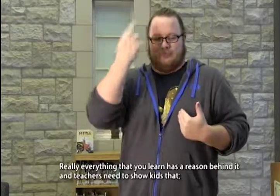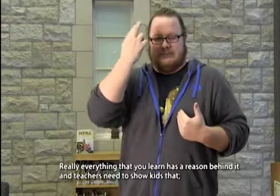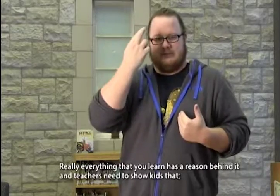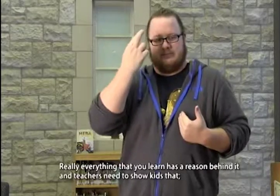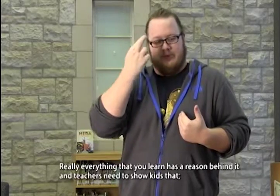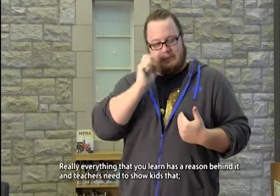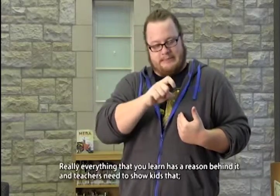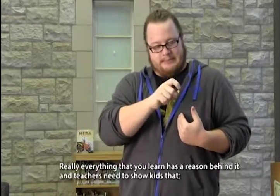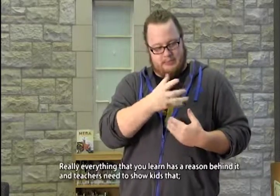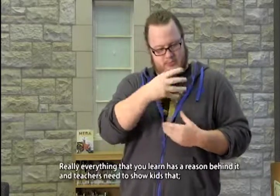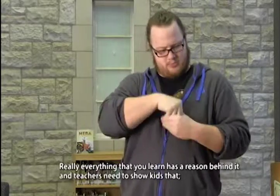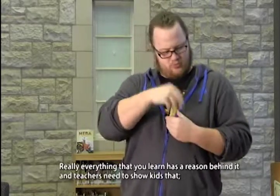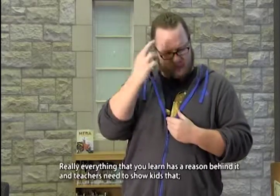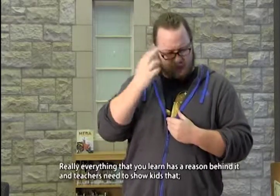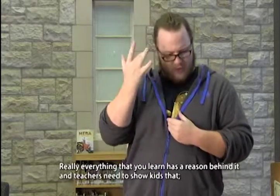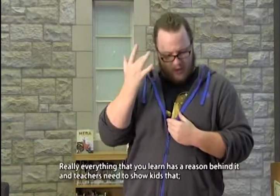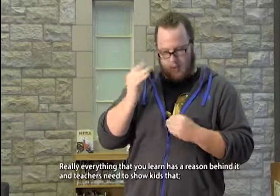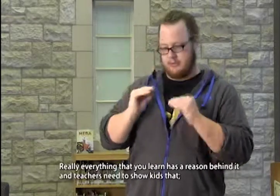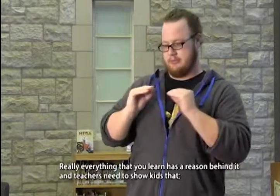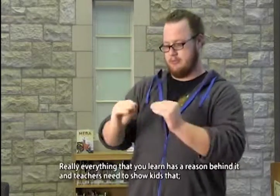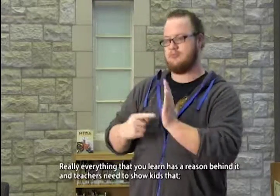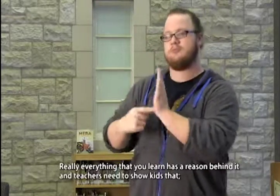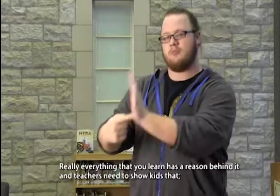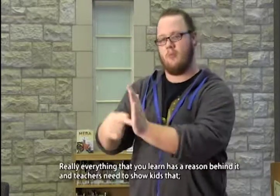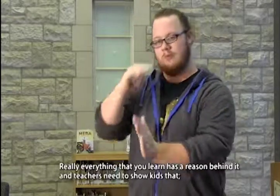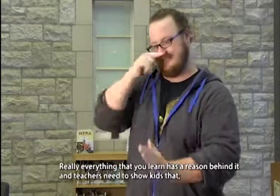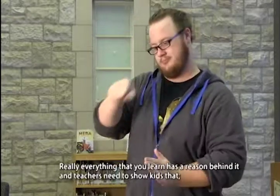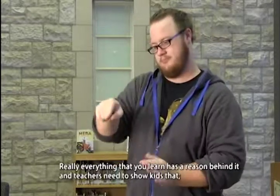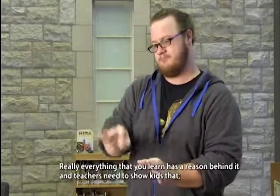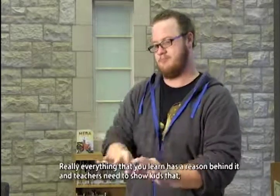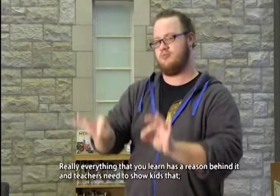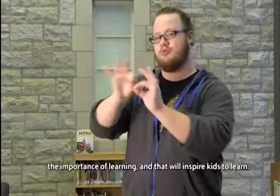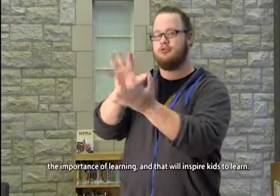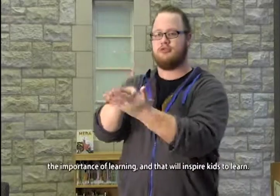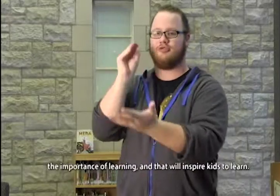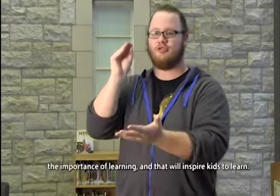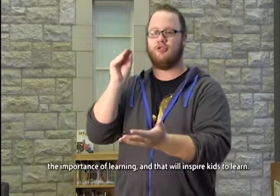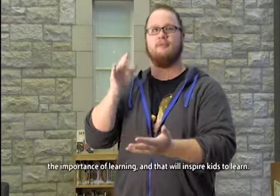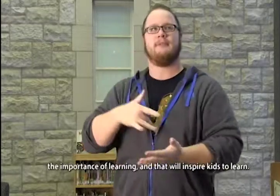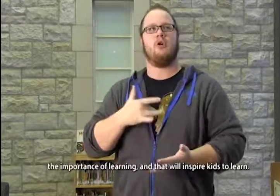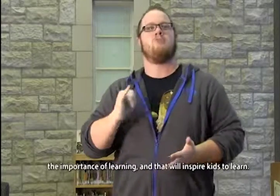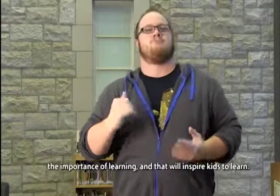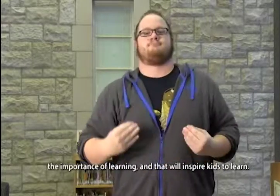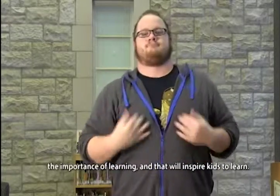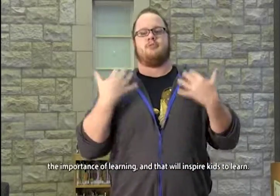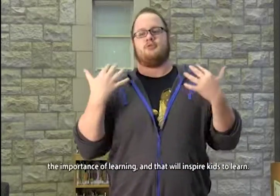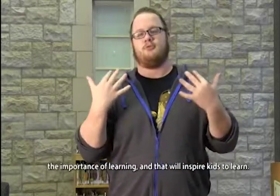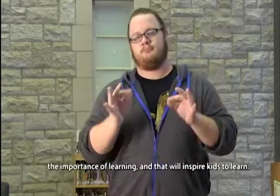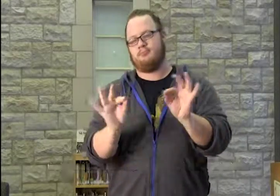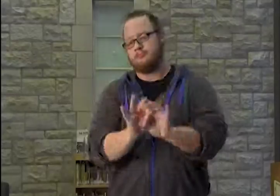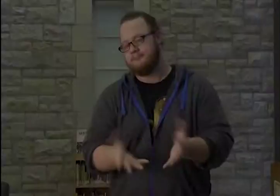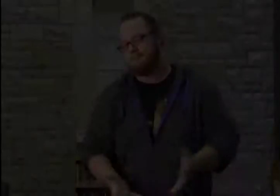really everything that you learn has a reason behind it. And teachers need to show kids that, the importance of learning, and that will inspire the kids to learn.